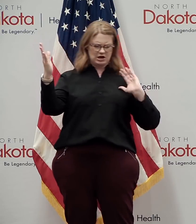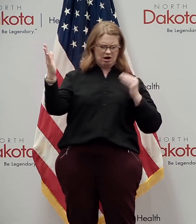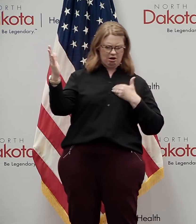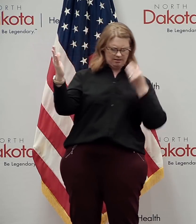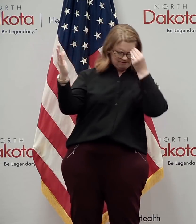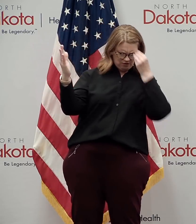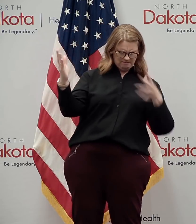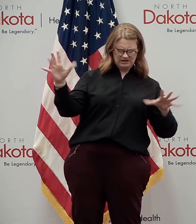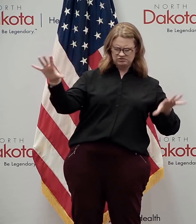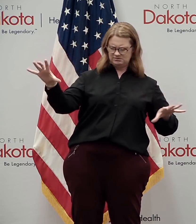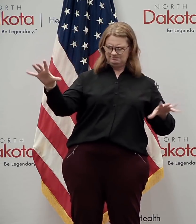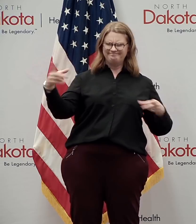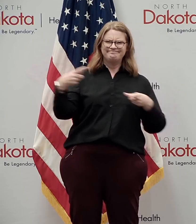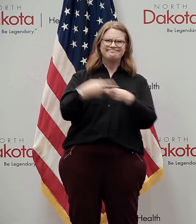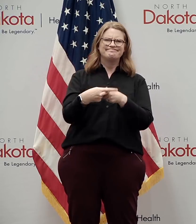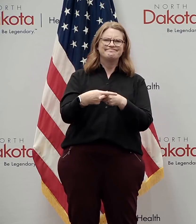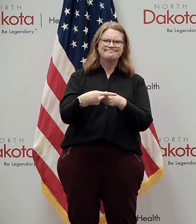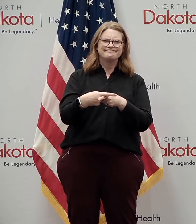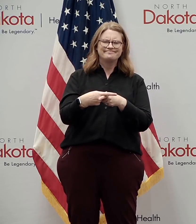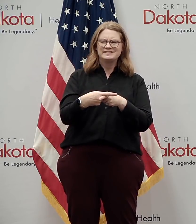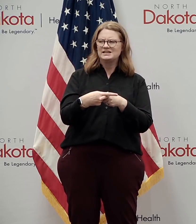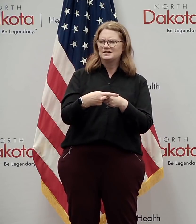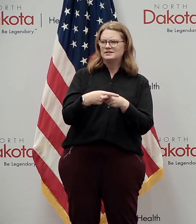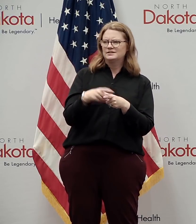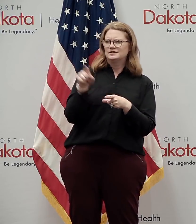data issues between the COVID